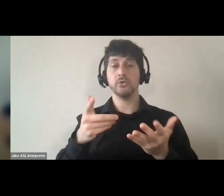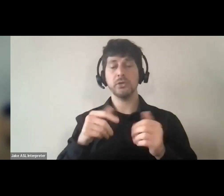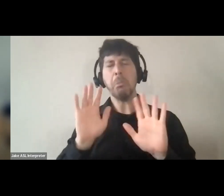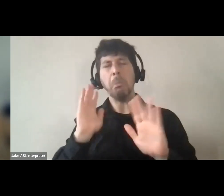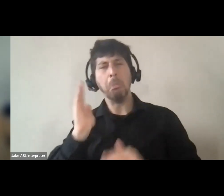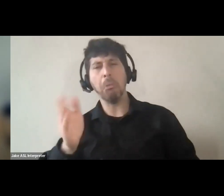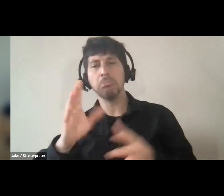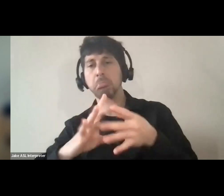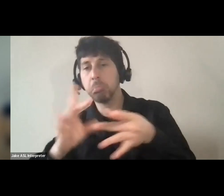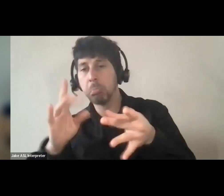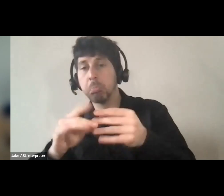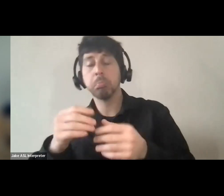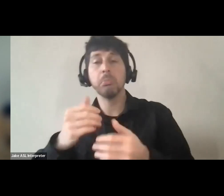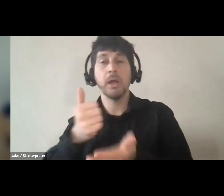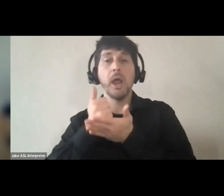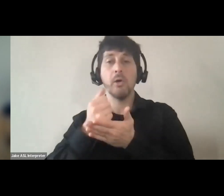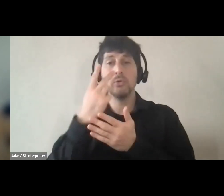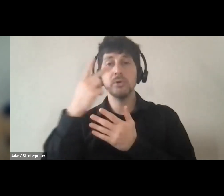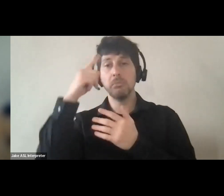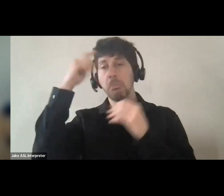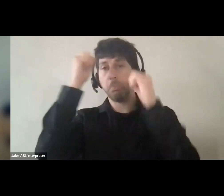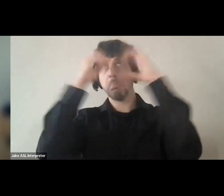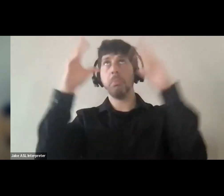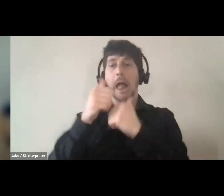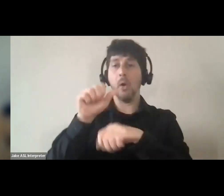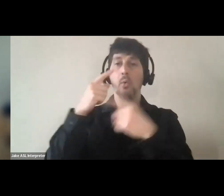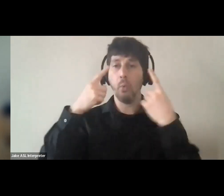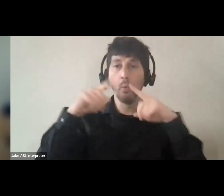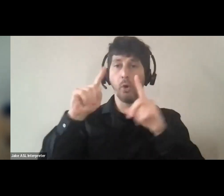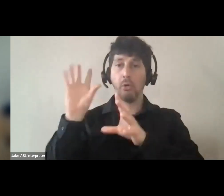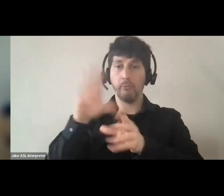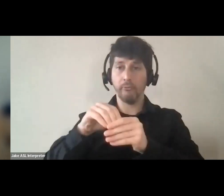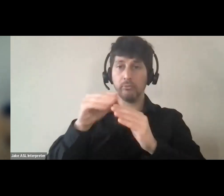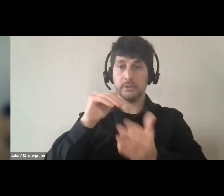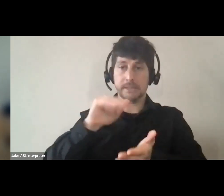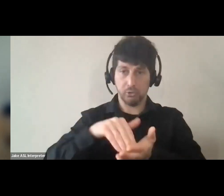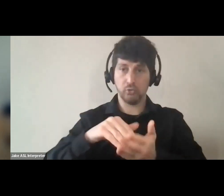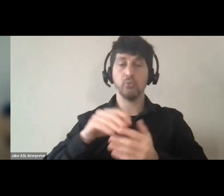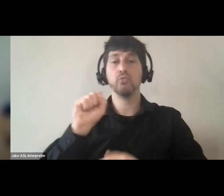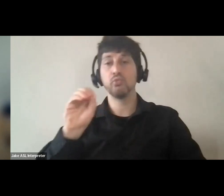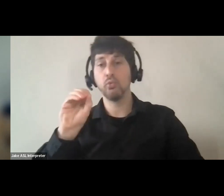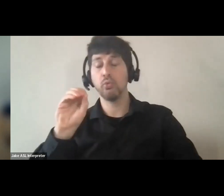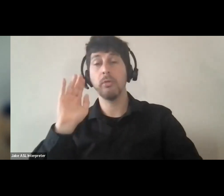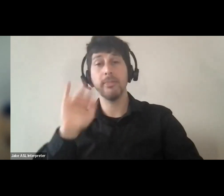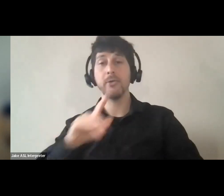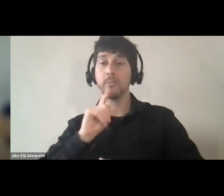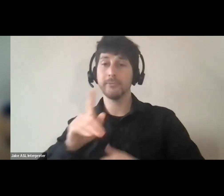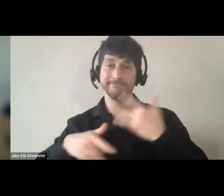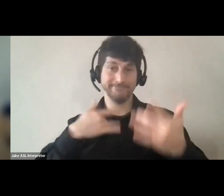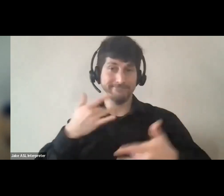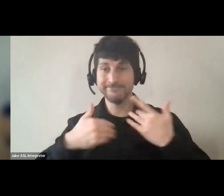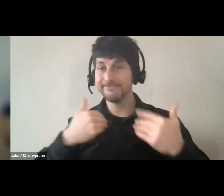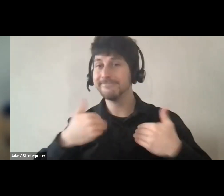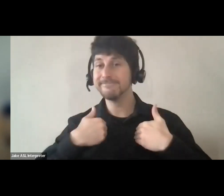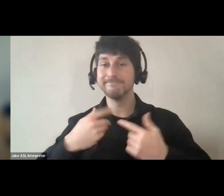oftentimes it's helpful to see how these practices and how these things work within a center. And so with that, we're very excited to have them come share